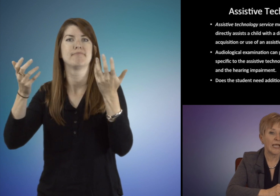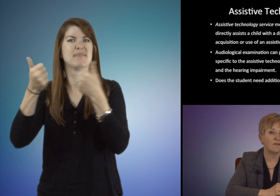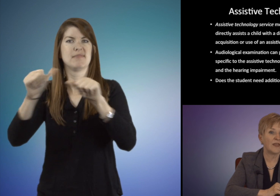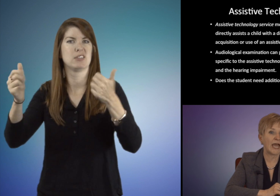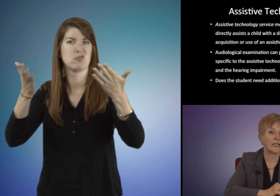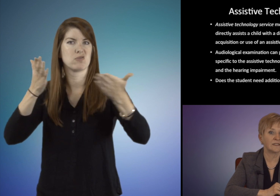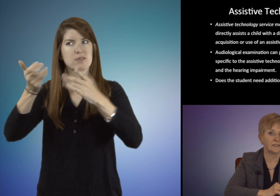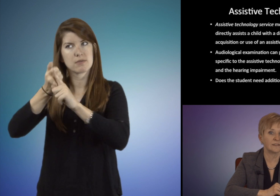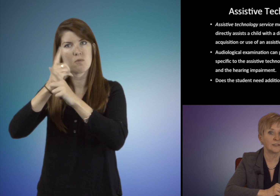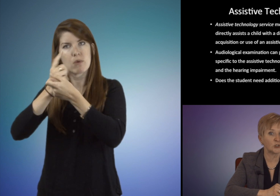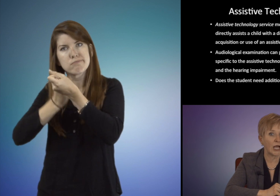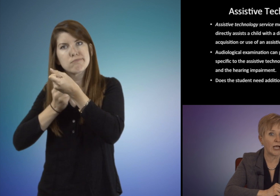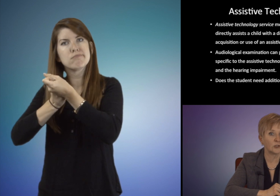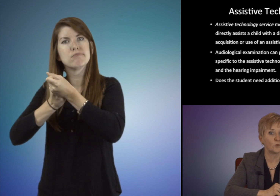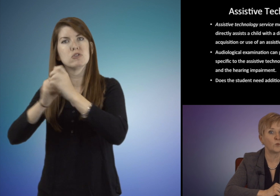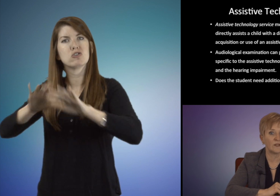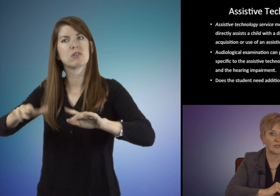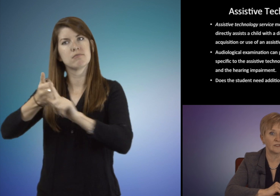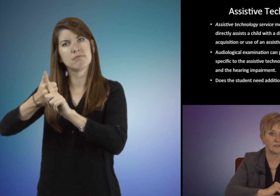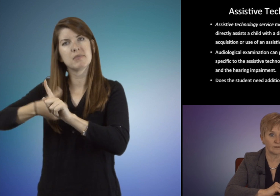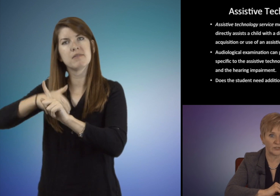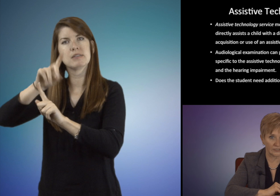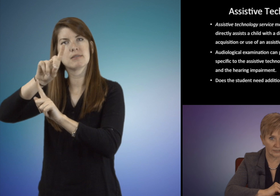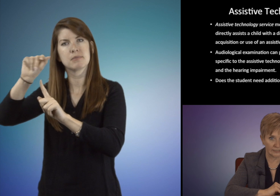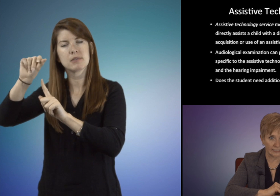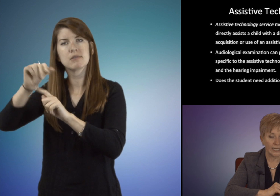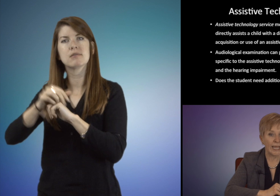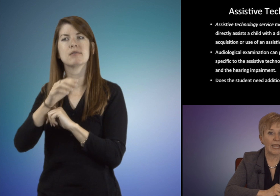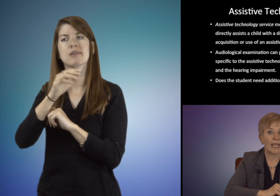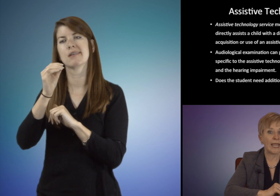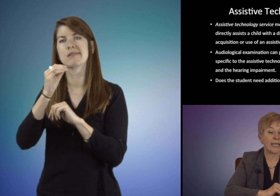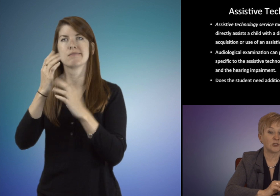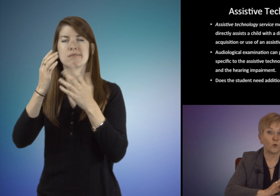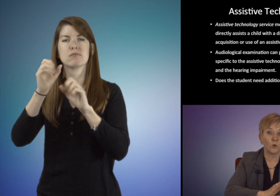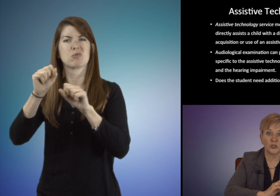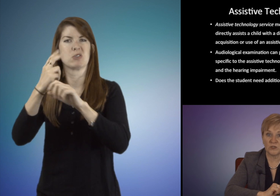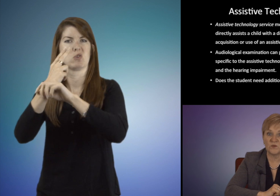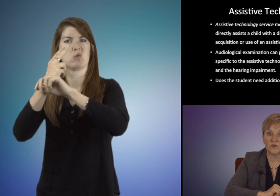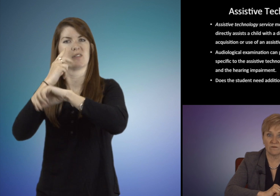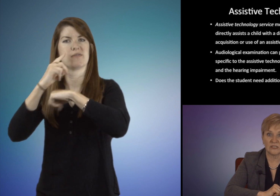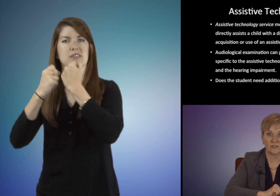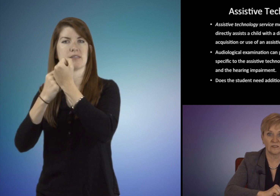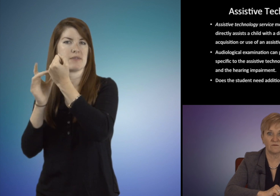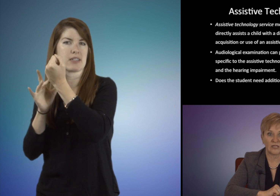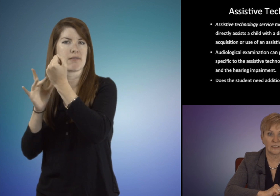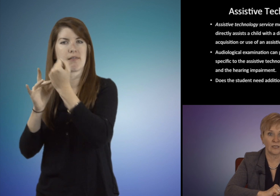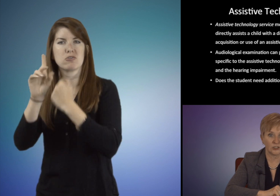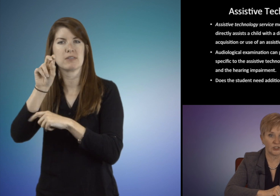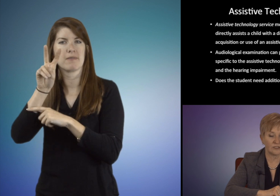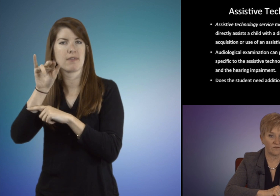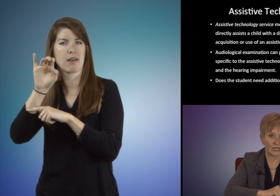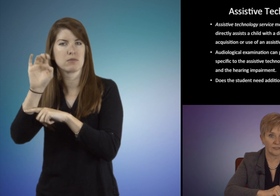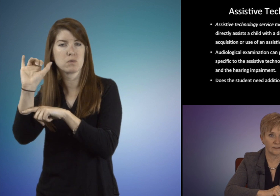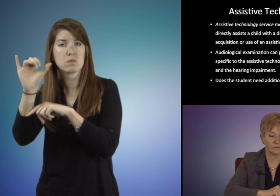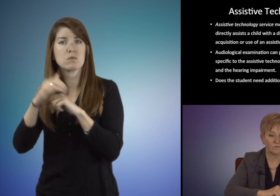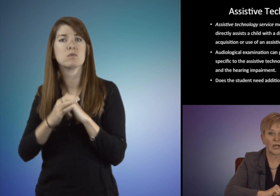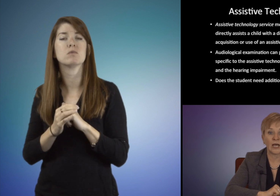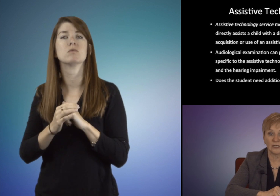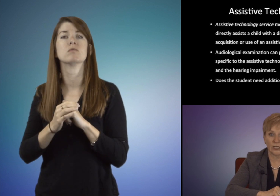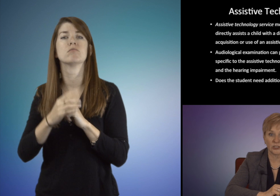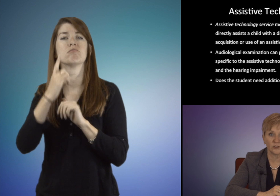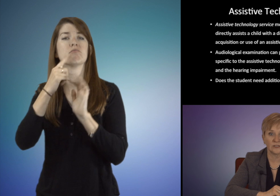service that assists a child with a disability and or use of an assistive technology